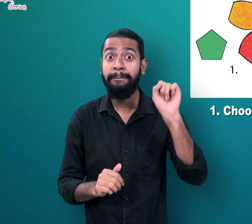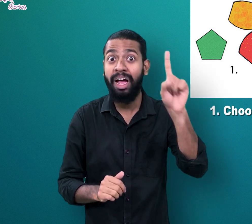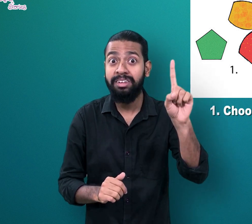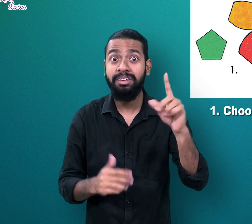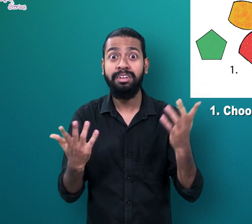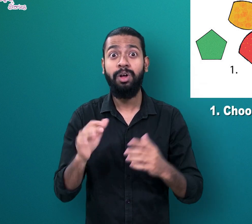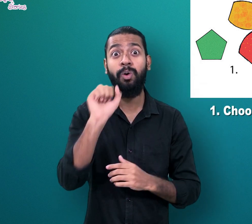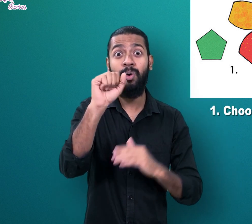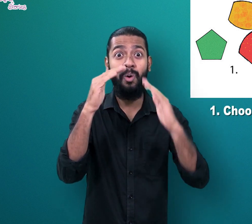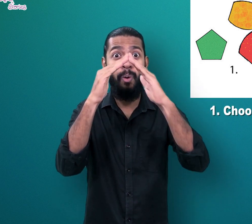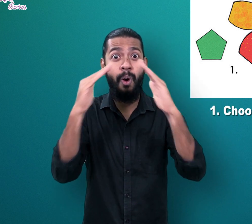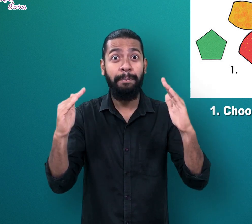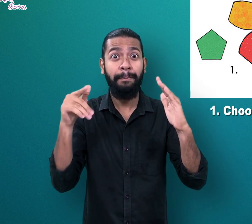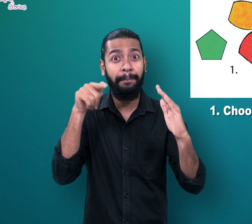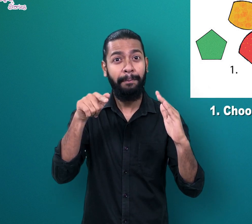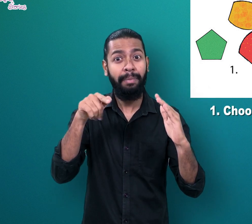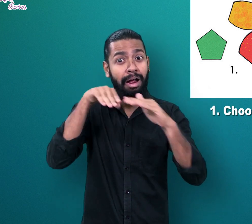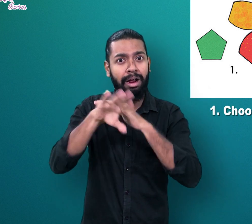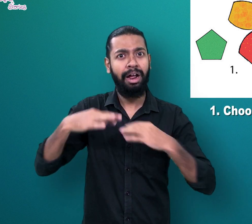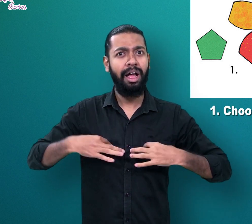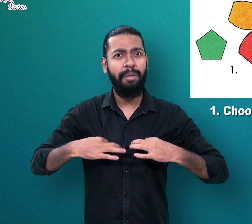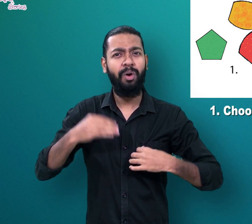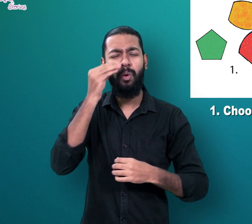Choose old clothes at home that you can reuse.